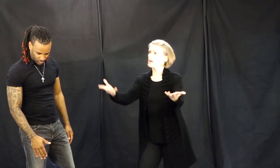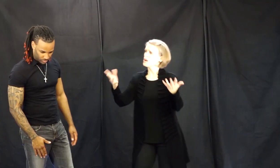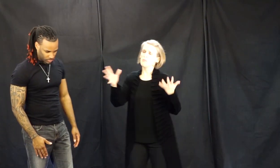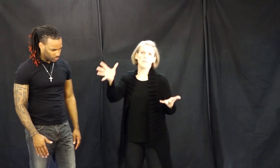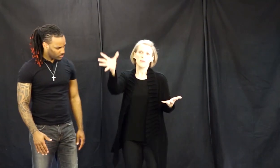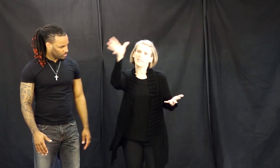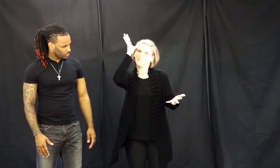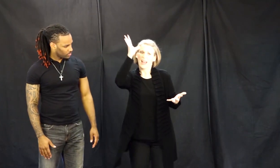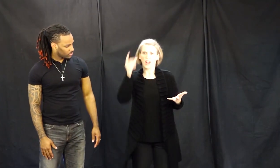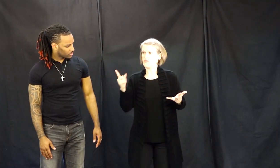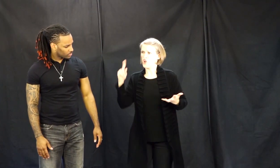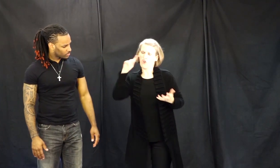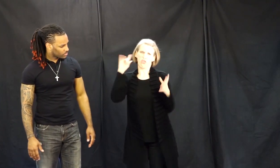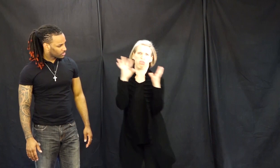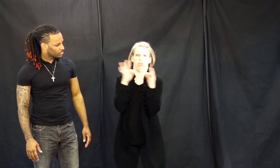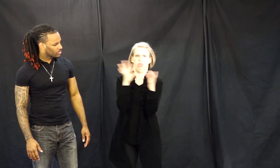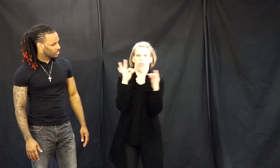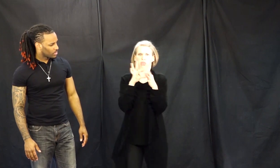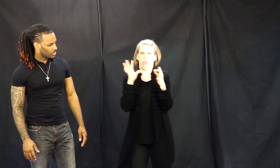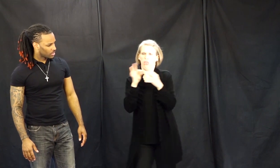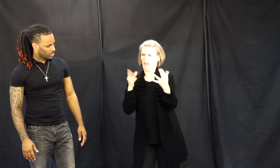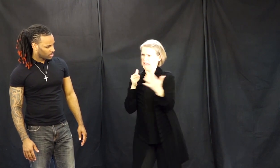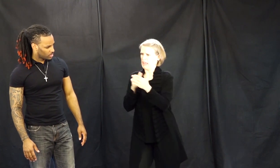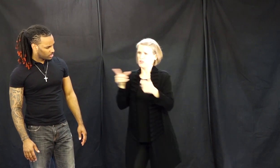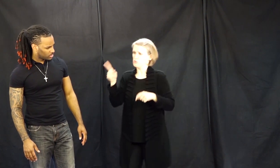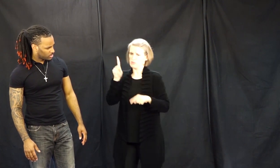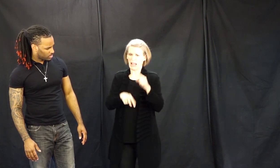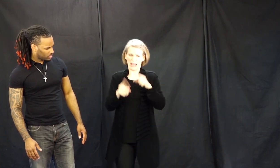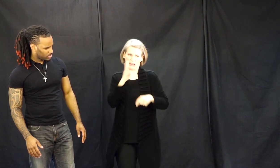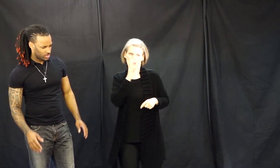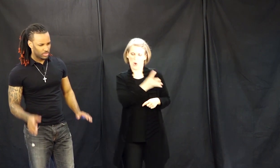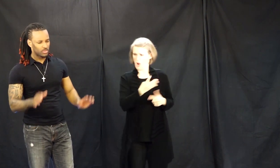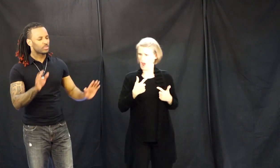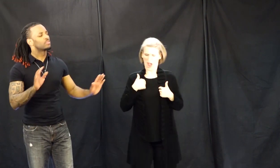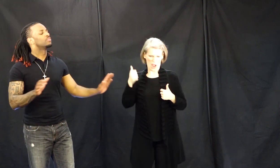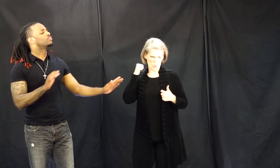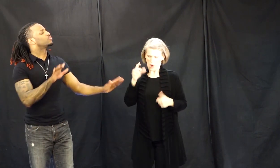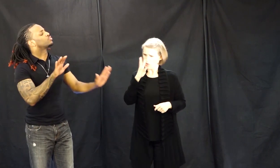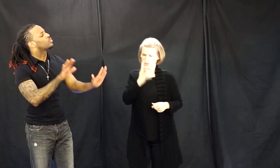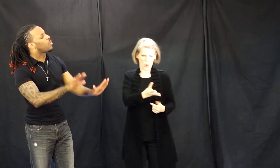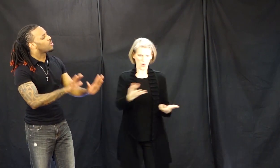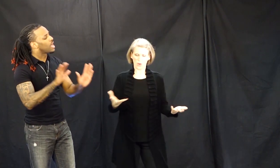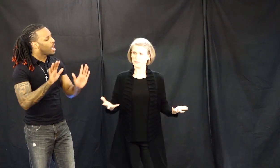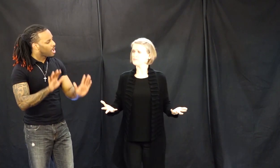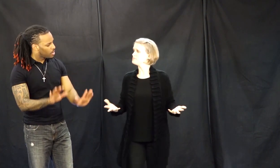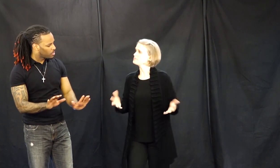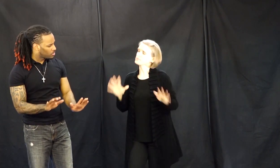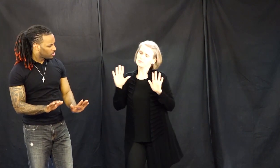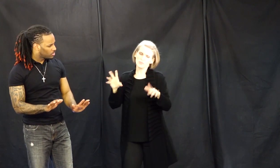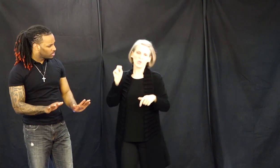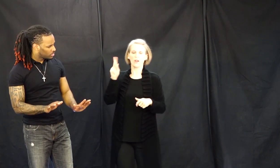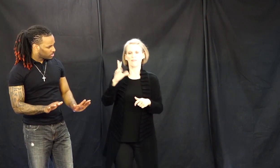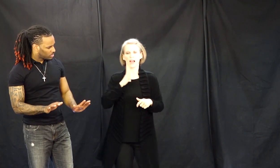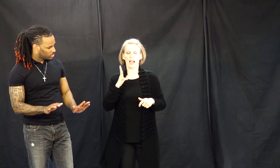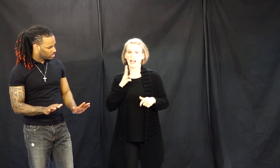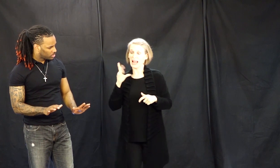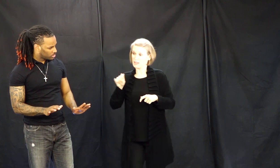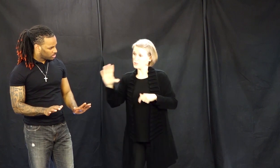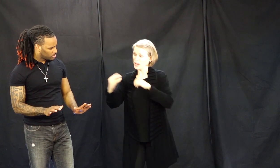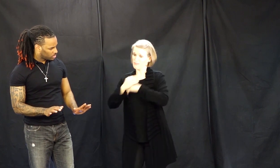Pops, if you had only heard the shit he said about you, I doubt you would've let it slide, and I was not about to. Slow down. I came to ask you for advice. This is my very first